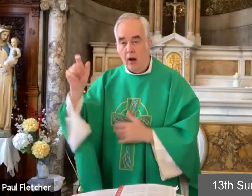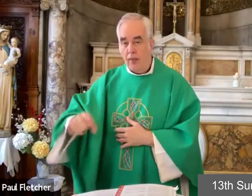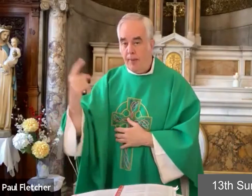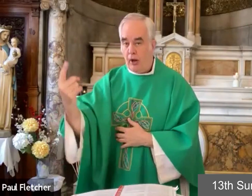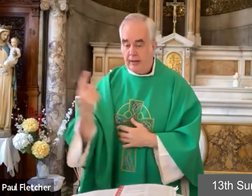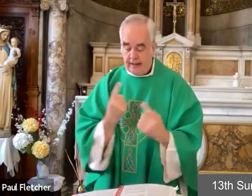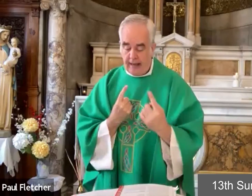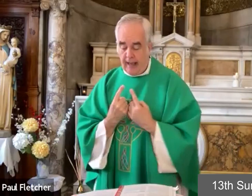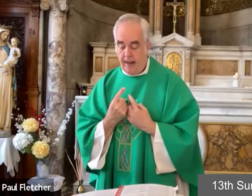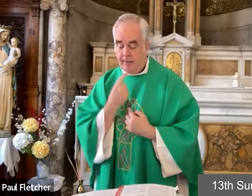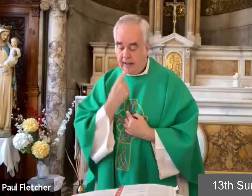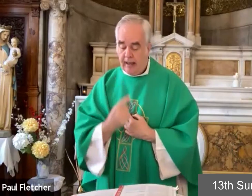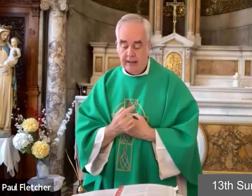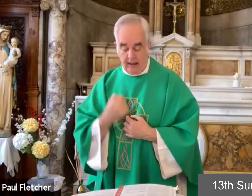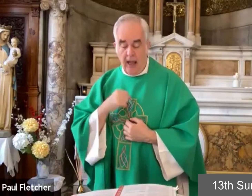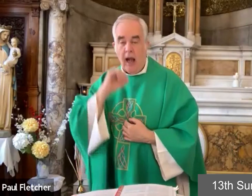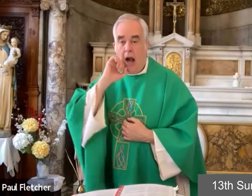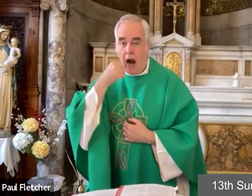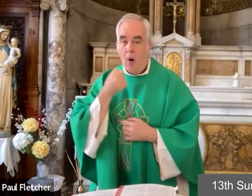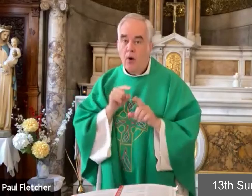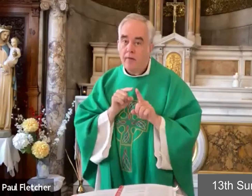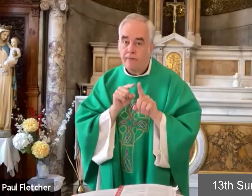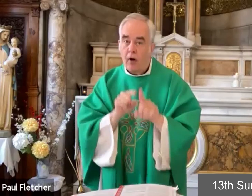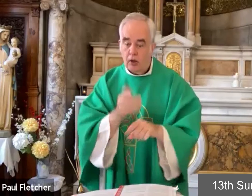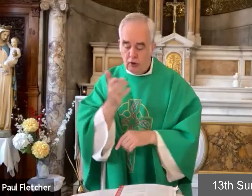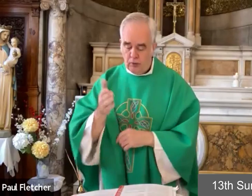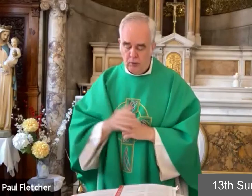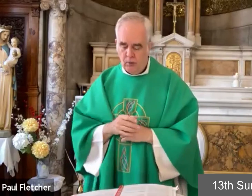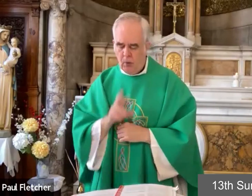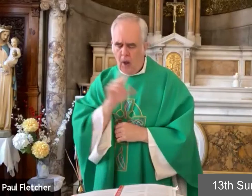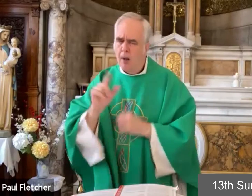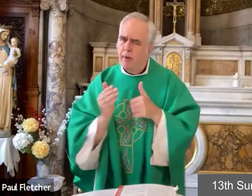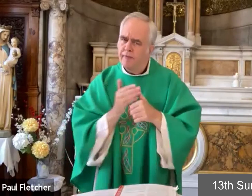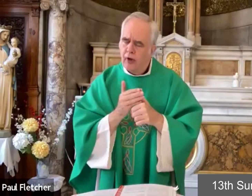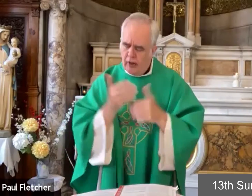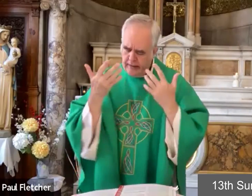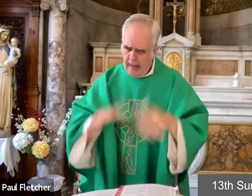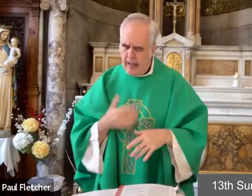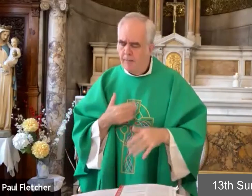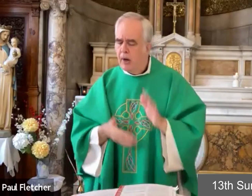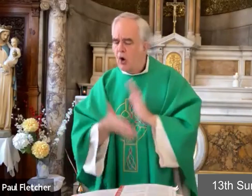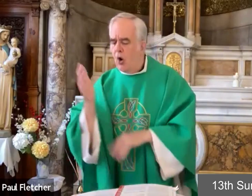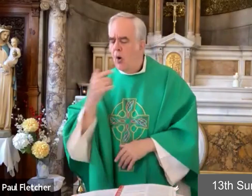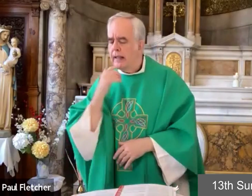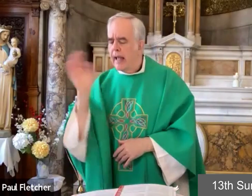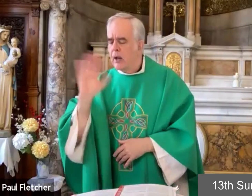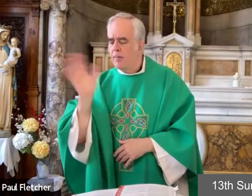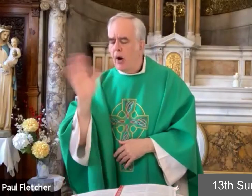Another person came and said, "I will follow you, but first let me go say